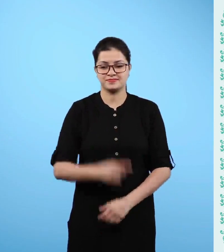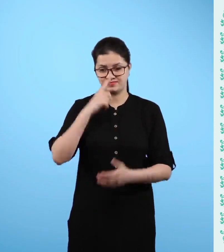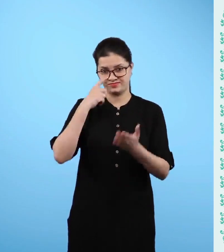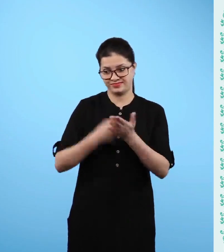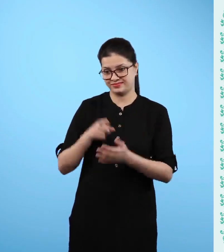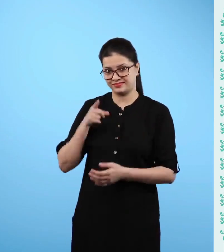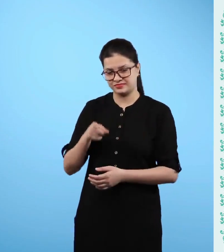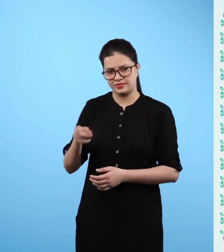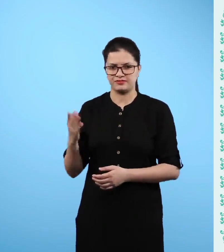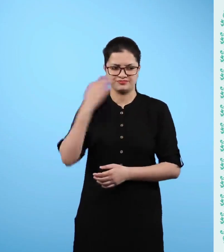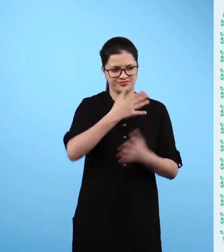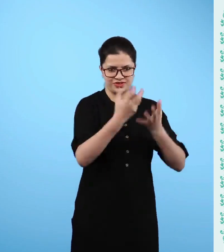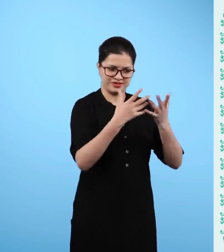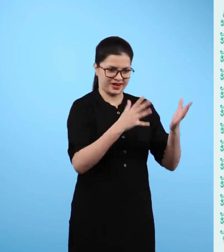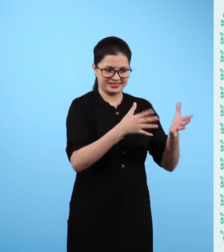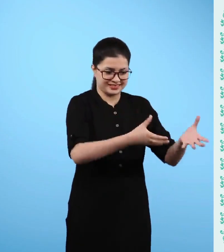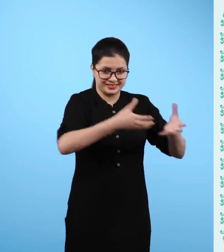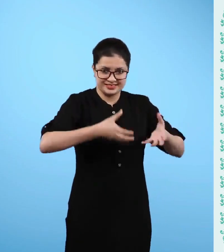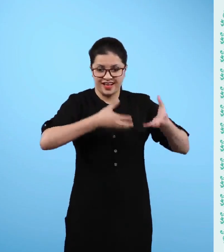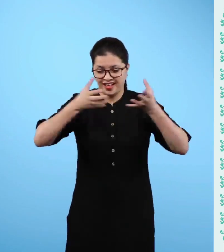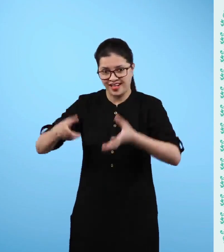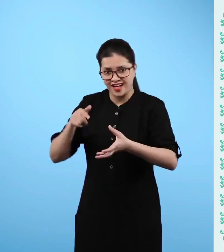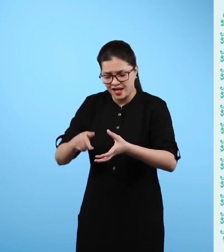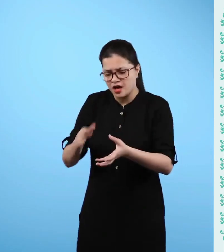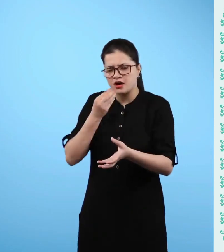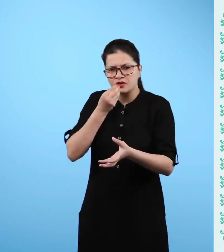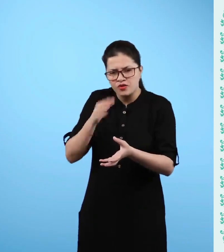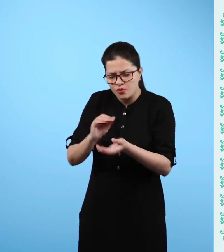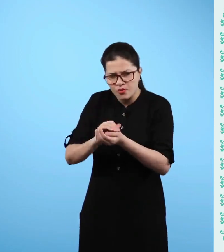After coming home, Ramya unfolded the box.